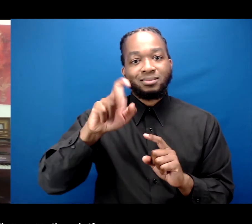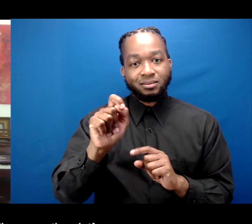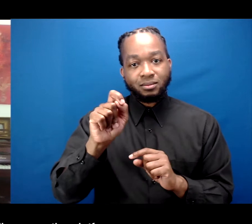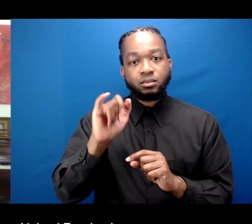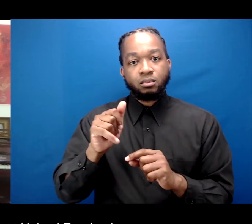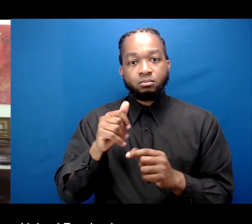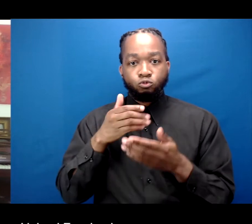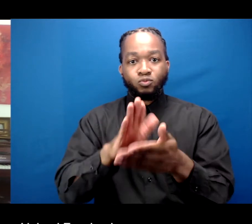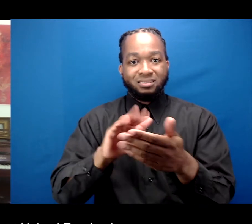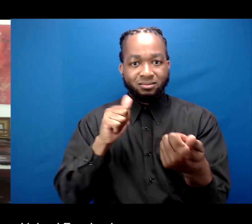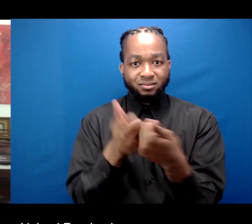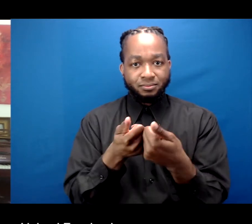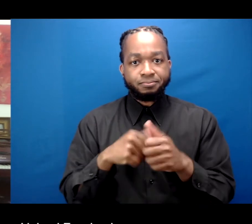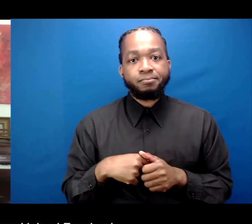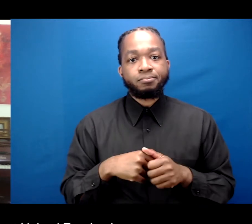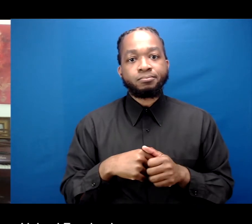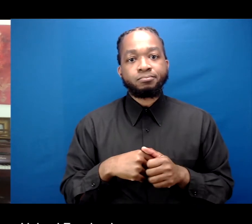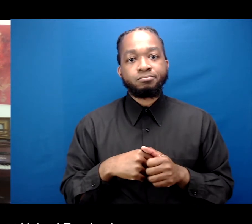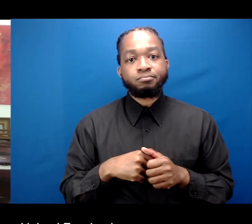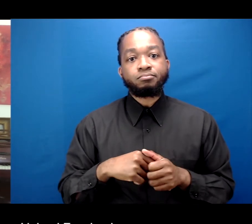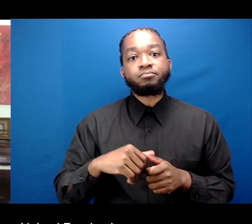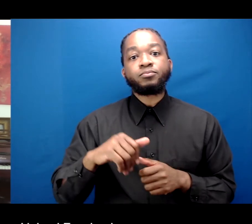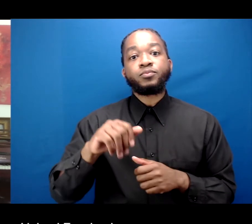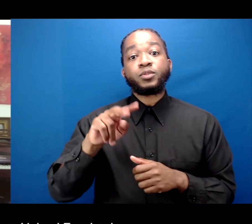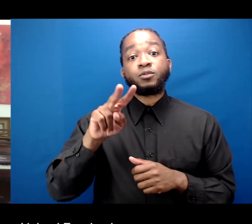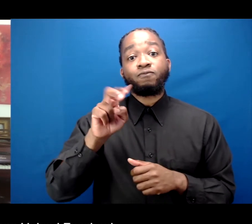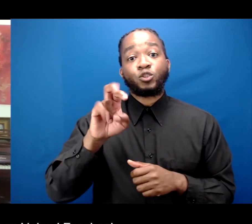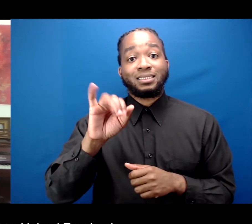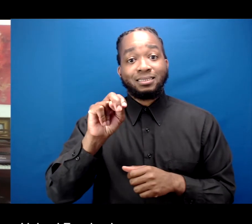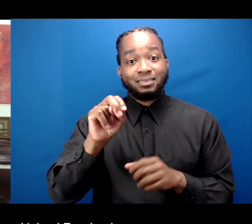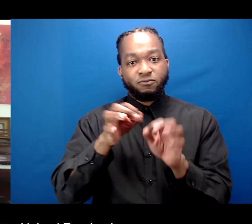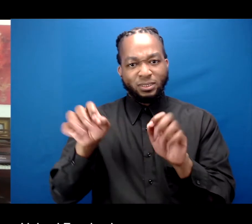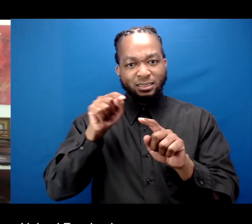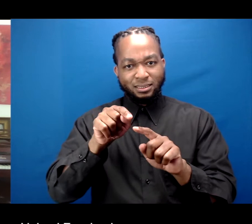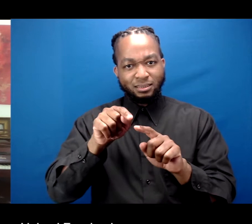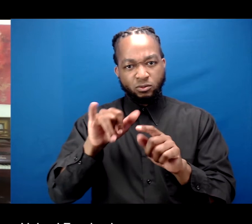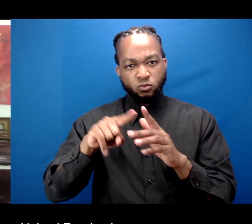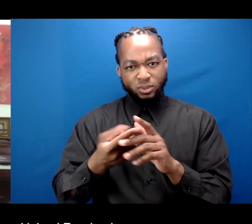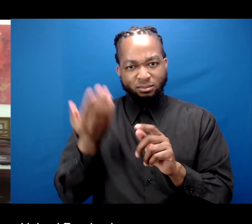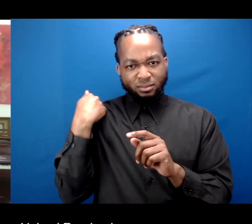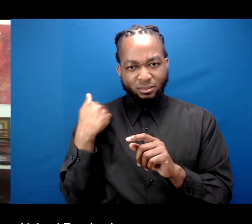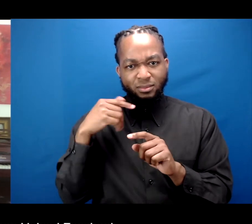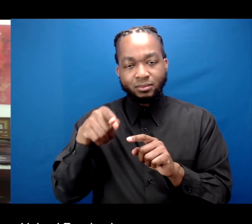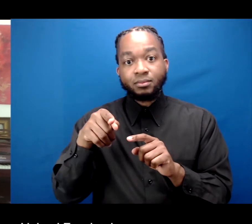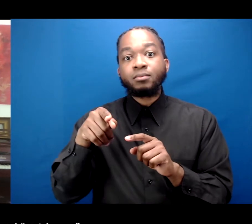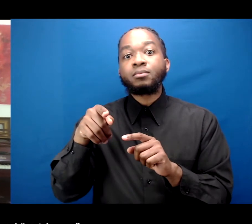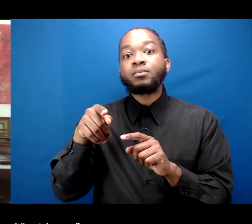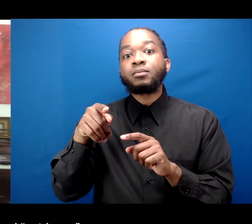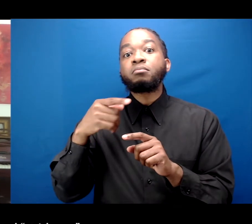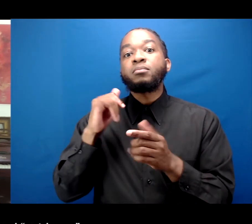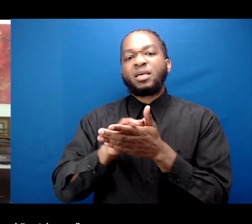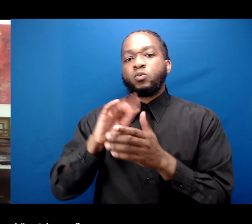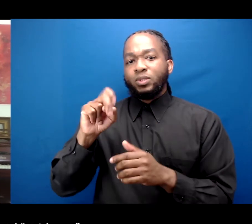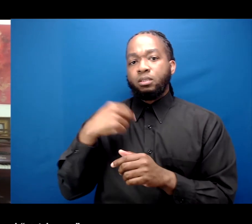automatic alt text launched in 2016, that's when I joined Facebook, and could recognize 100 common concepts like